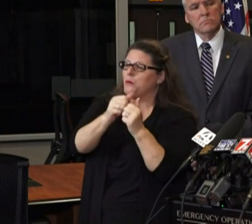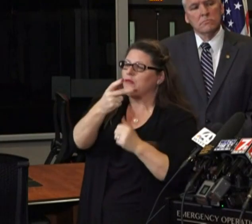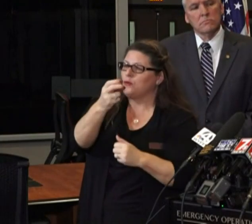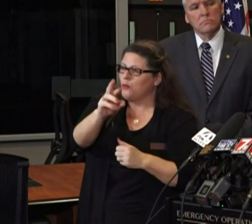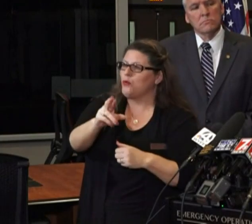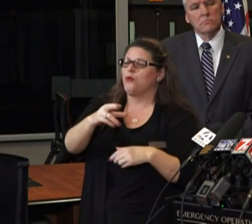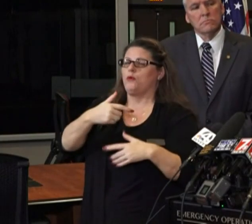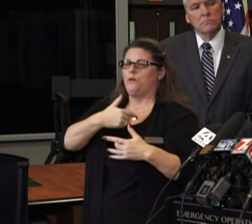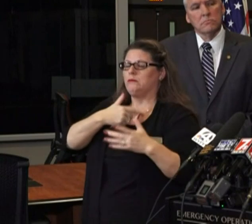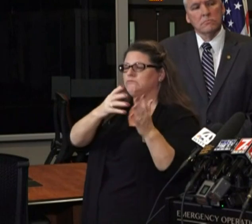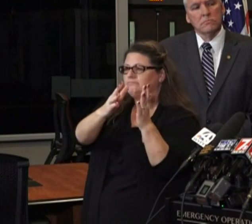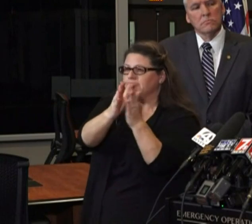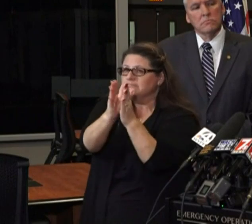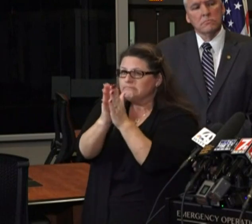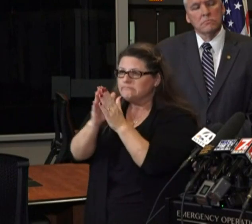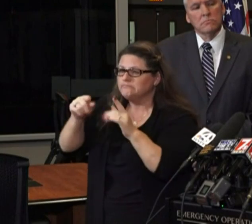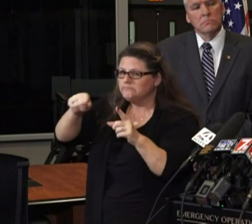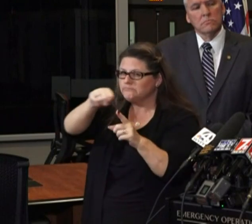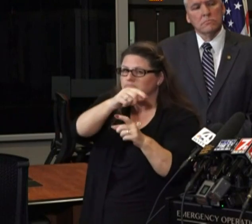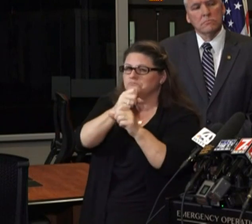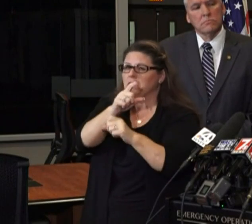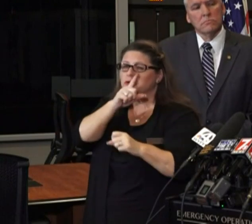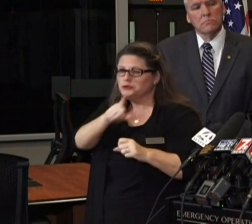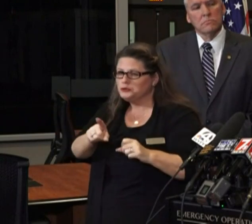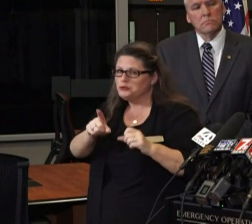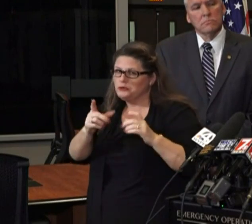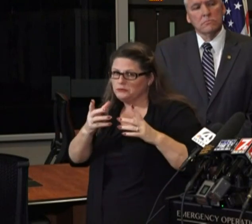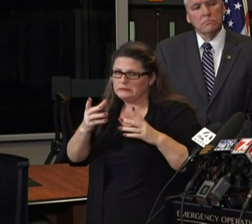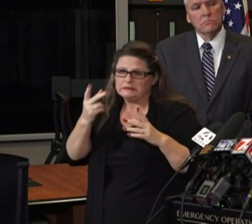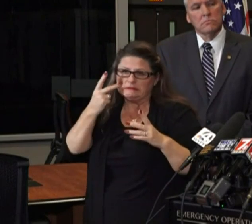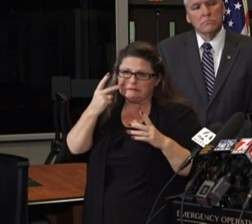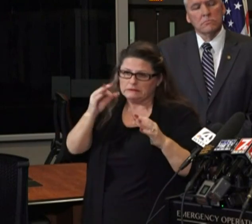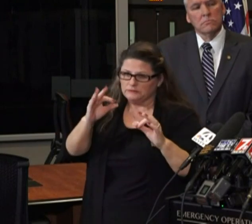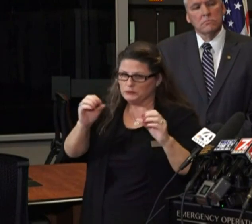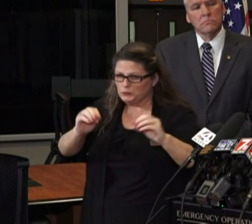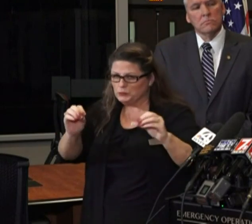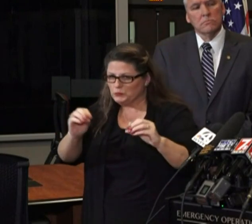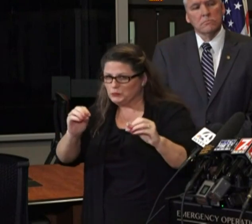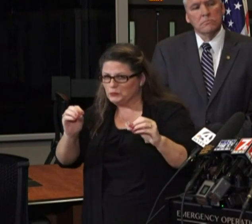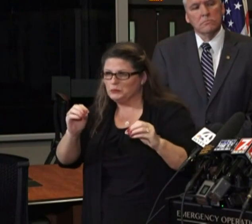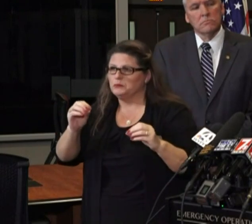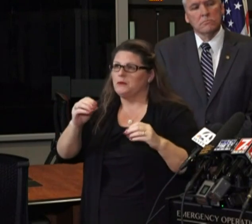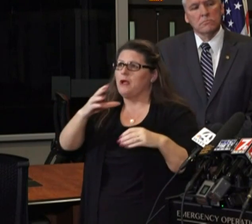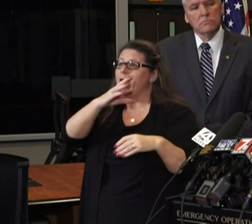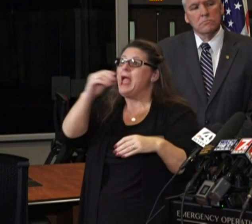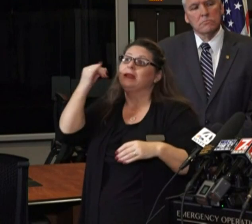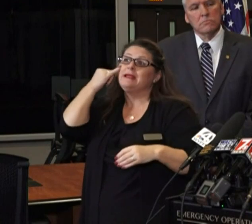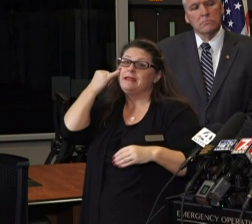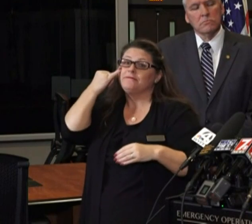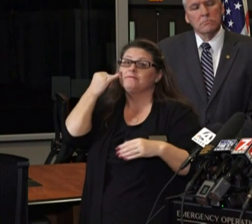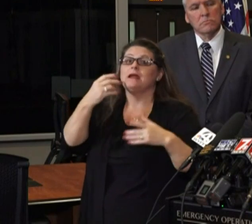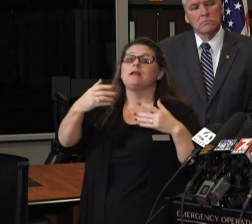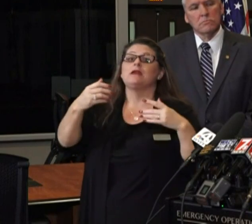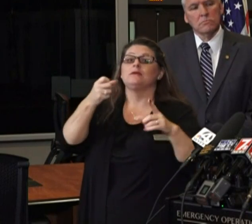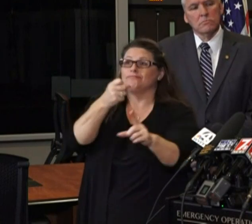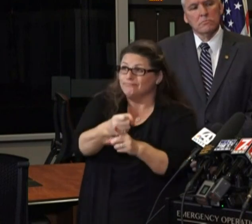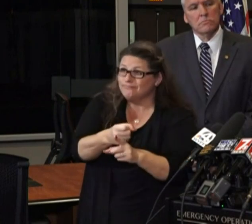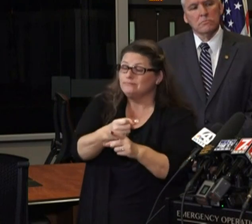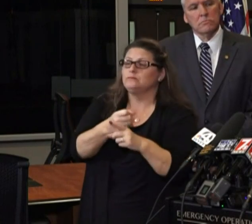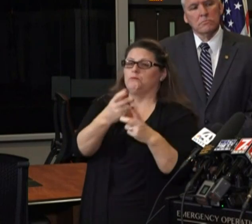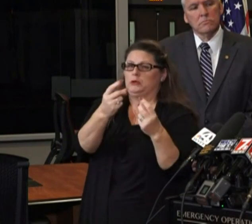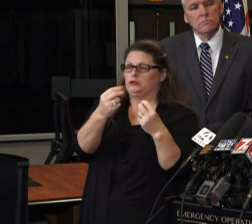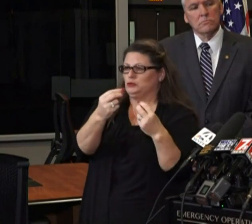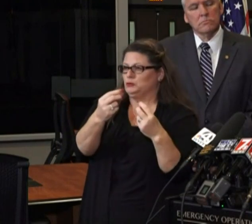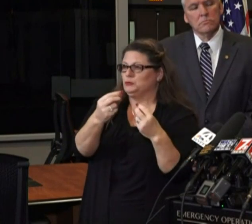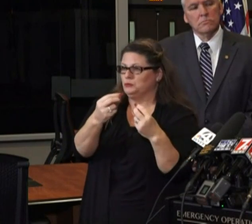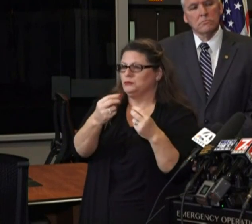being investigated, and appropriate measures are being taken to evaluate them should they develop symptoms of illness, or to